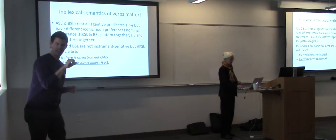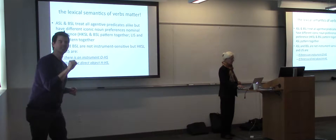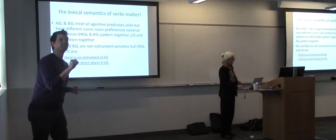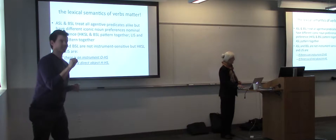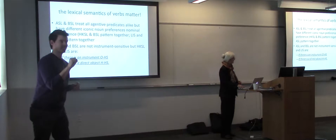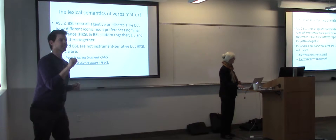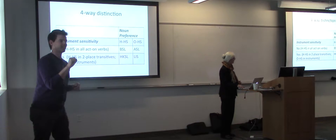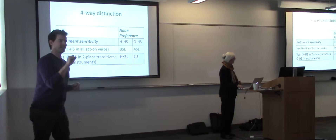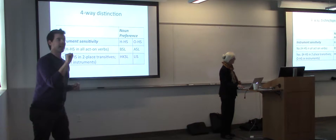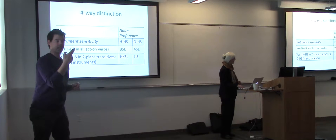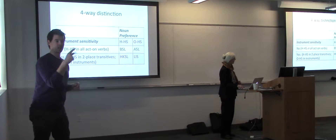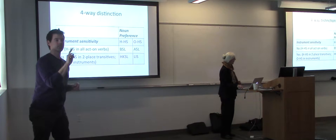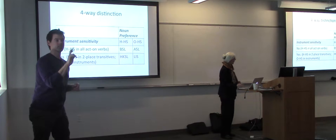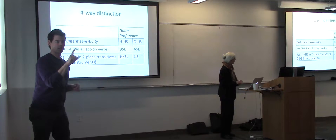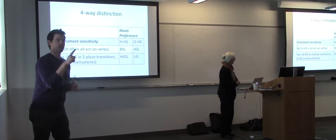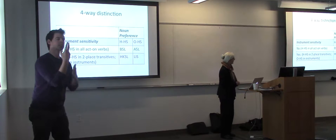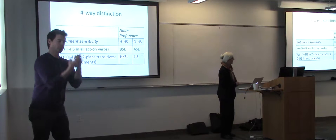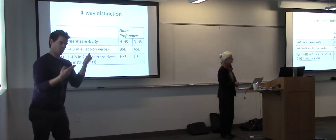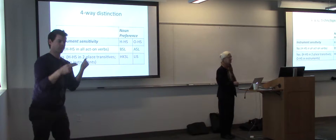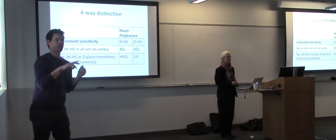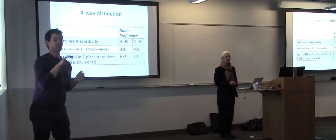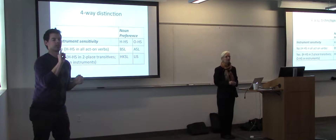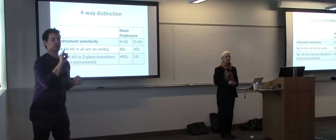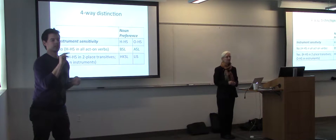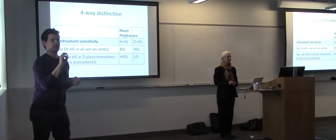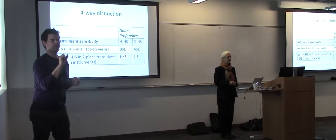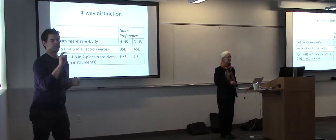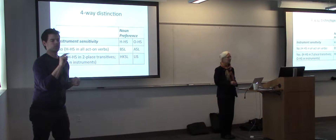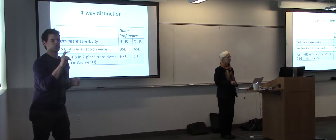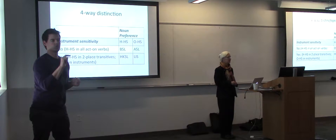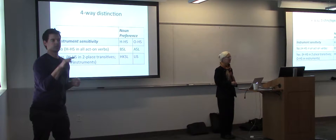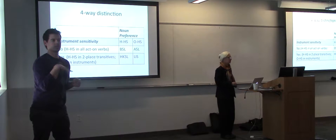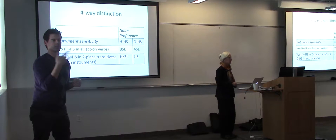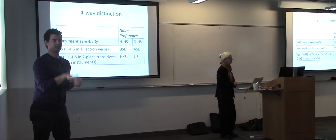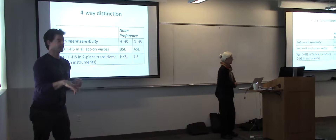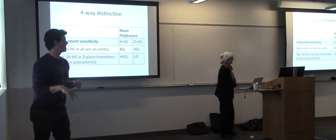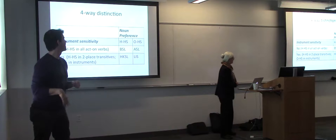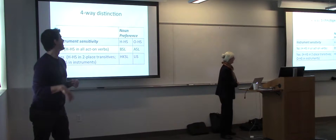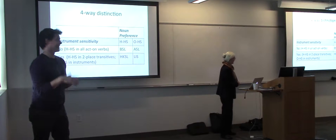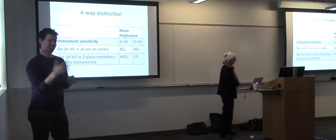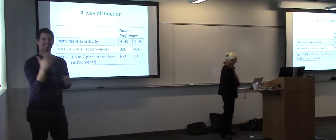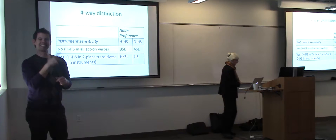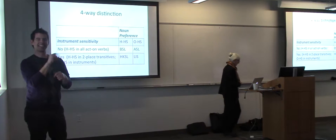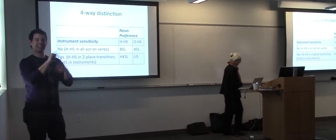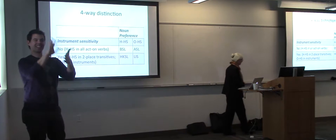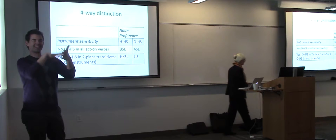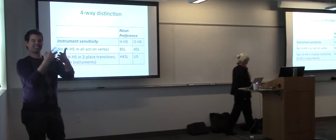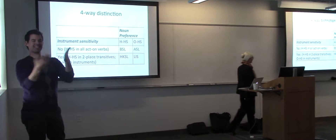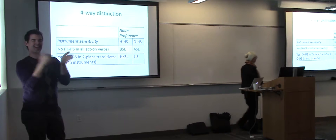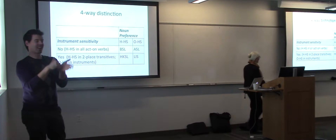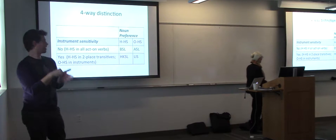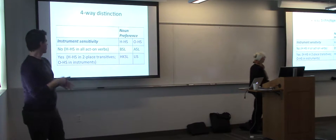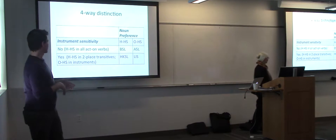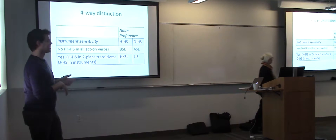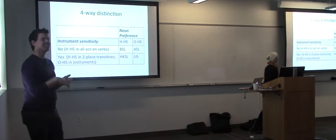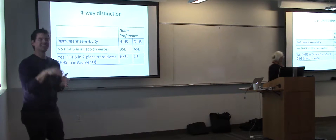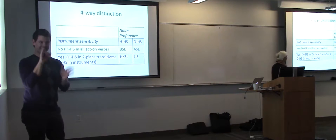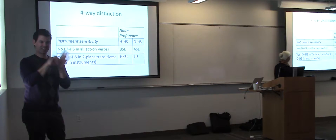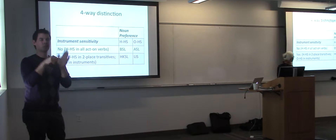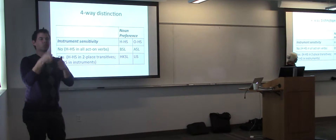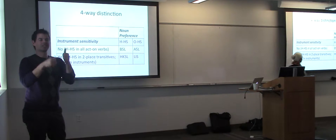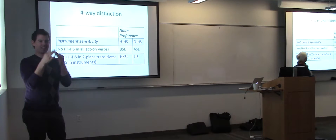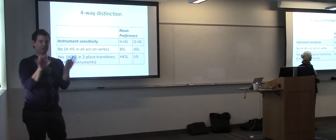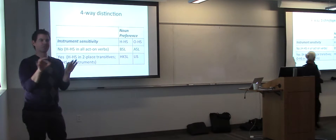are. And so we can go back and now fill in the 4 cells with the 4 different types of languages. We have